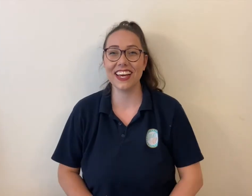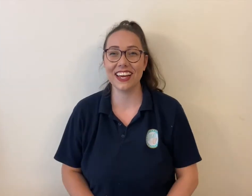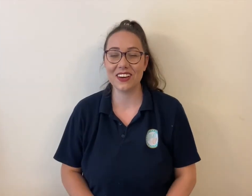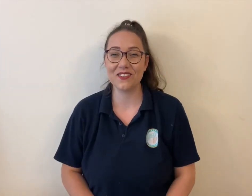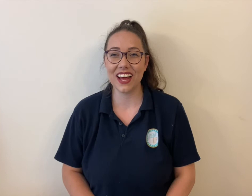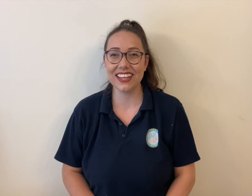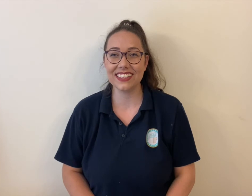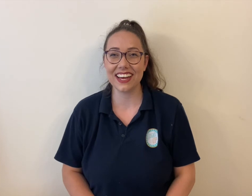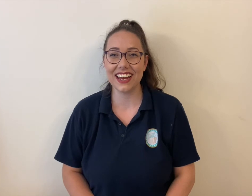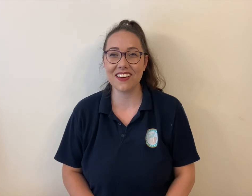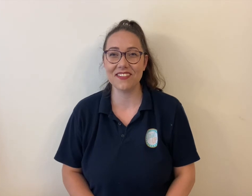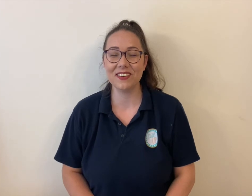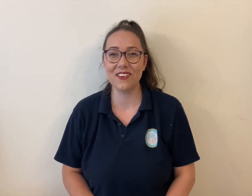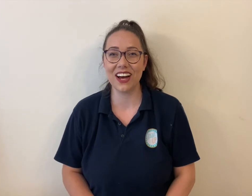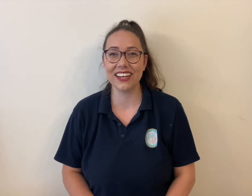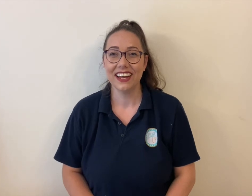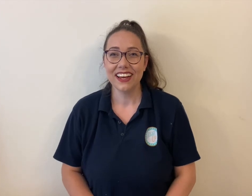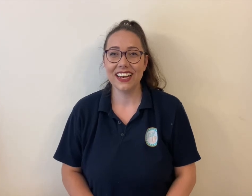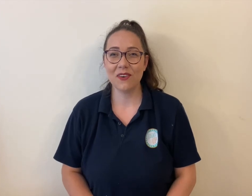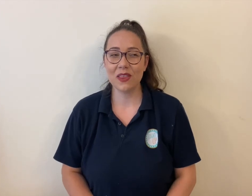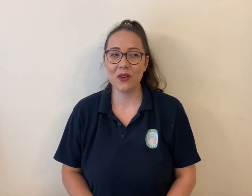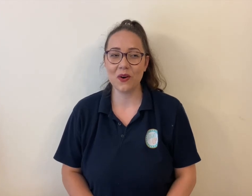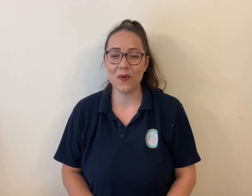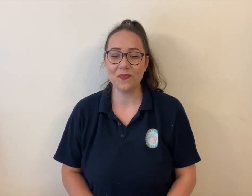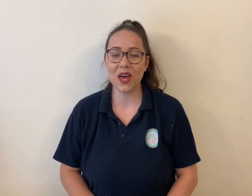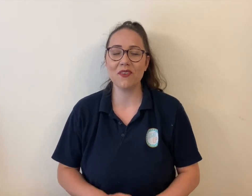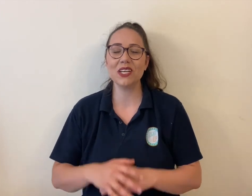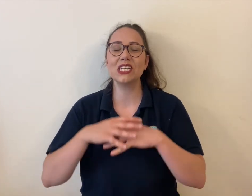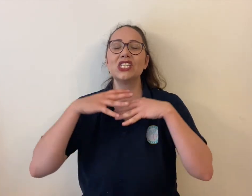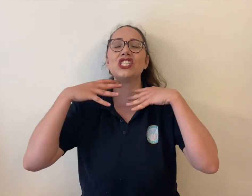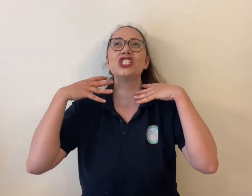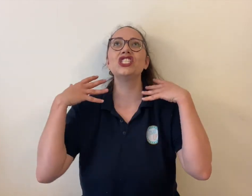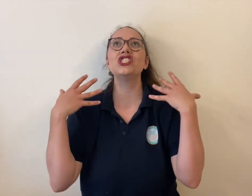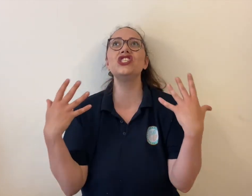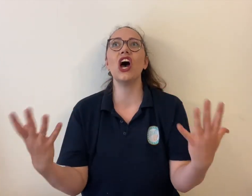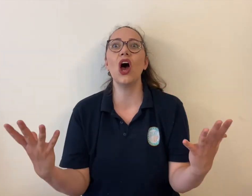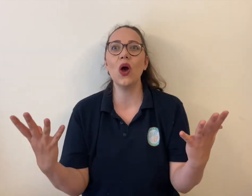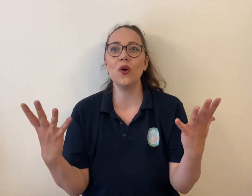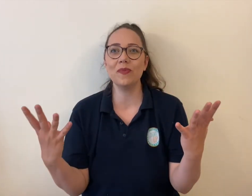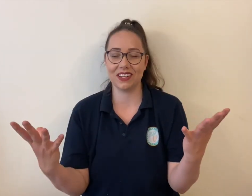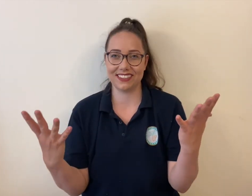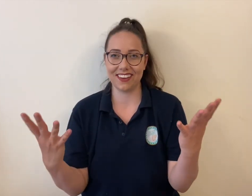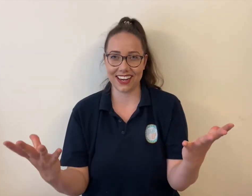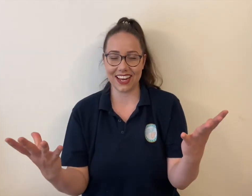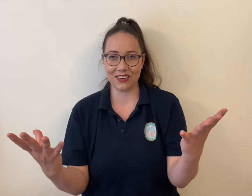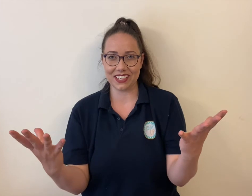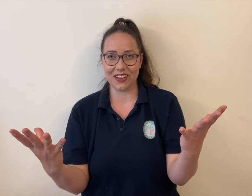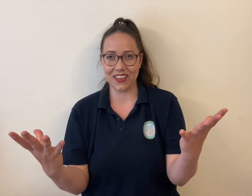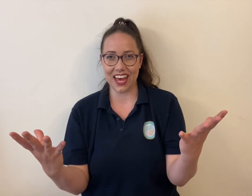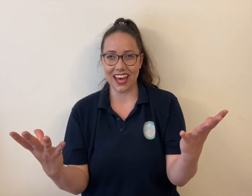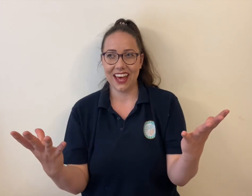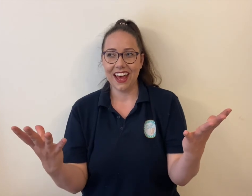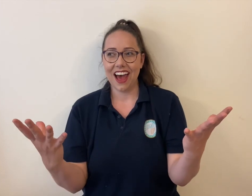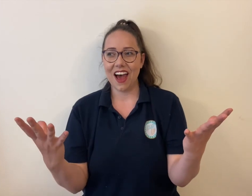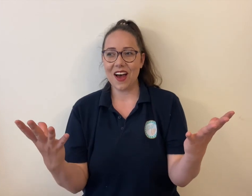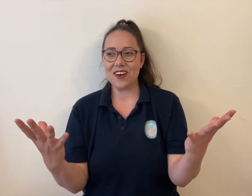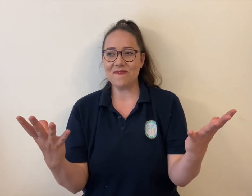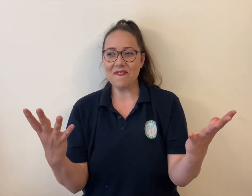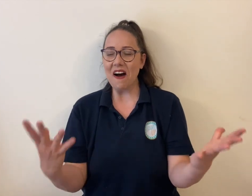Lovely. Well done, everyone. Now, I thought there is so much sign language out there. I